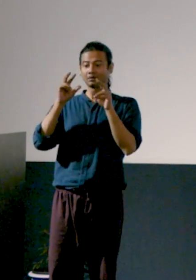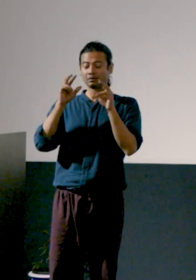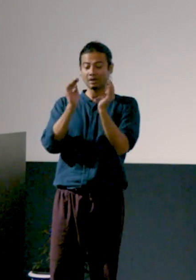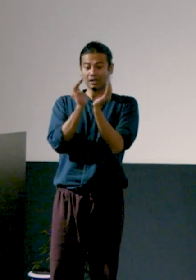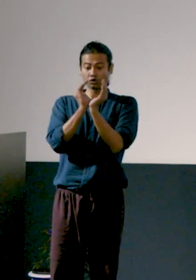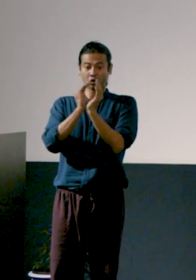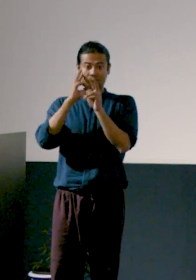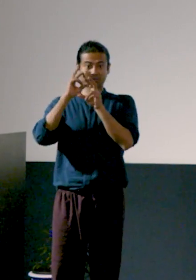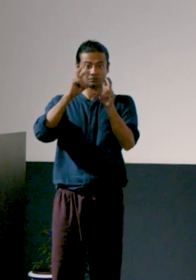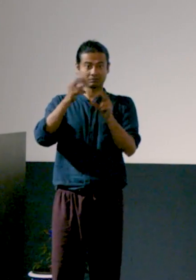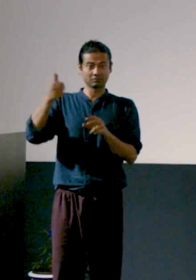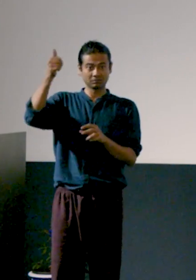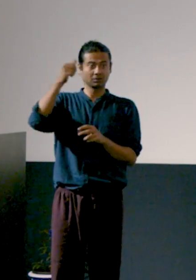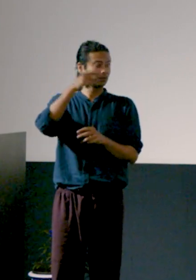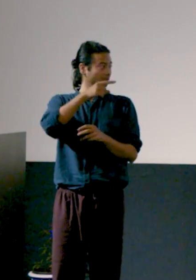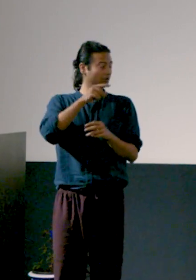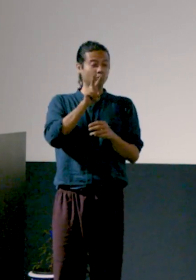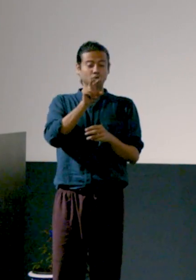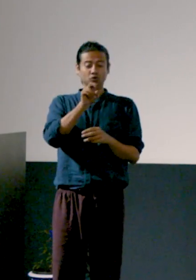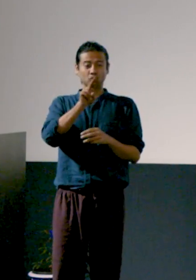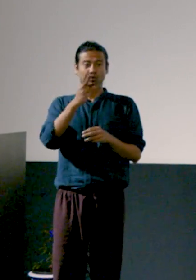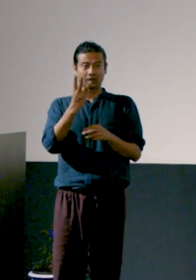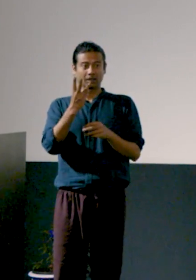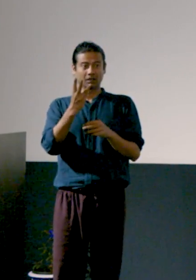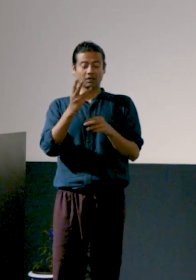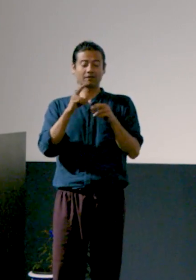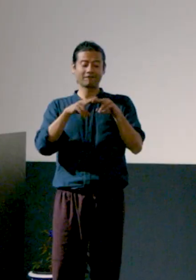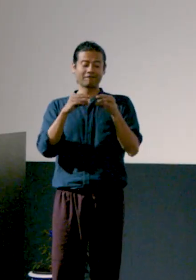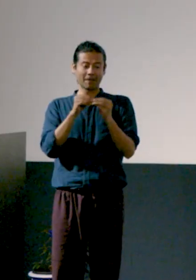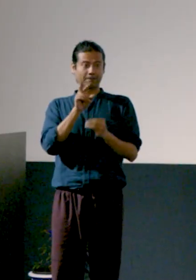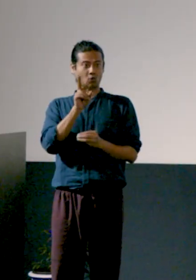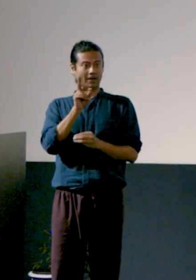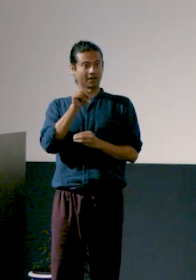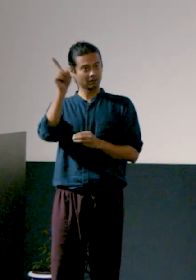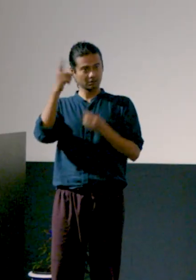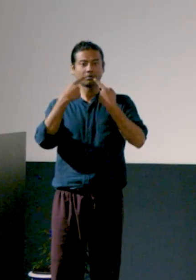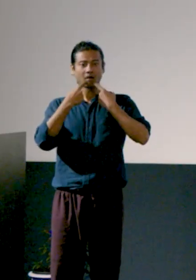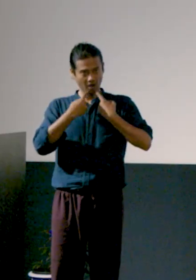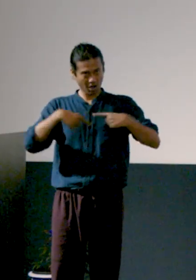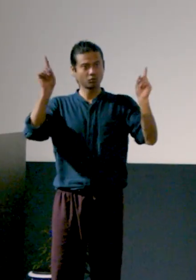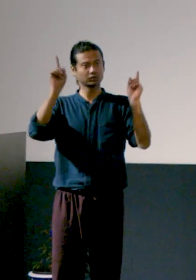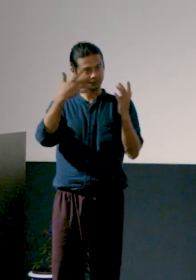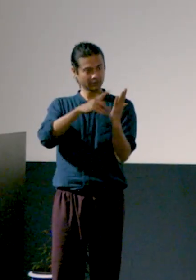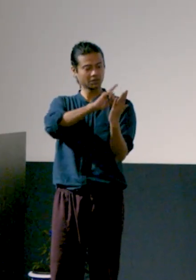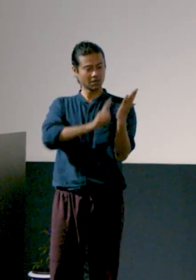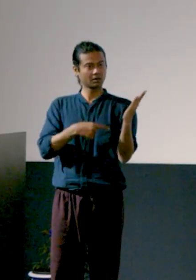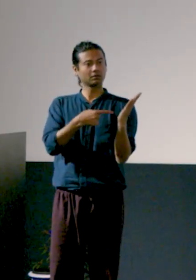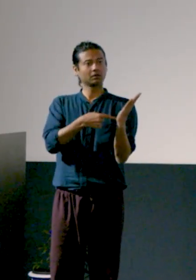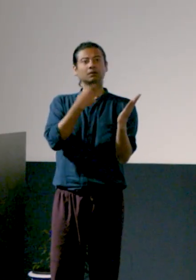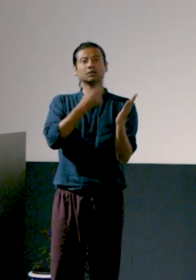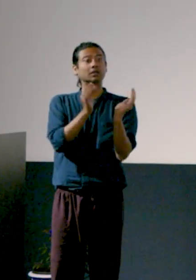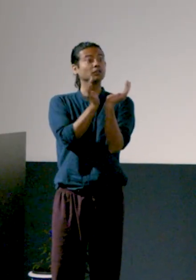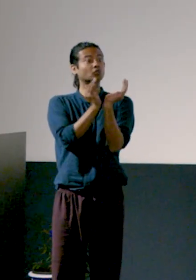on 28th February 2023, it's compelling all the insurance companies to come out with